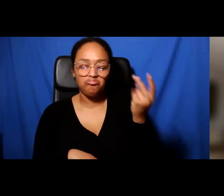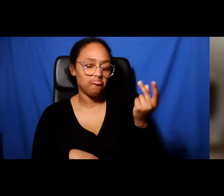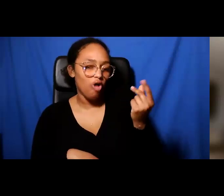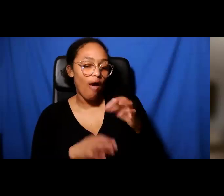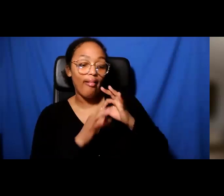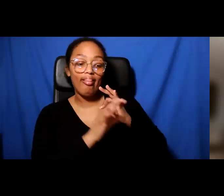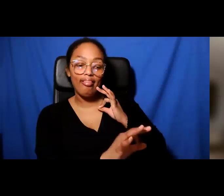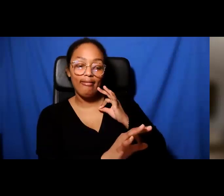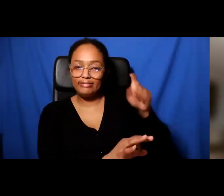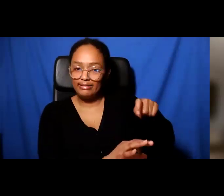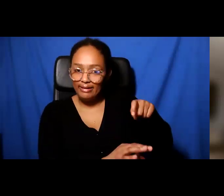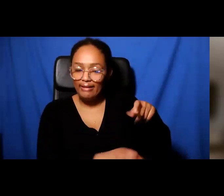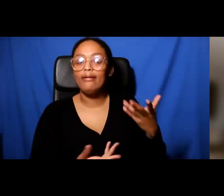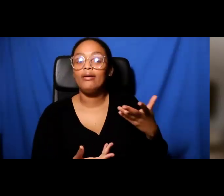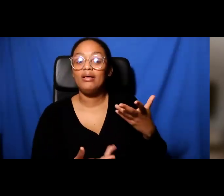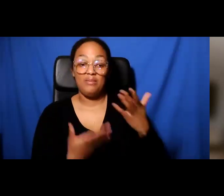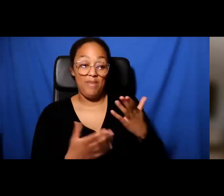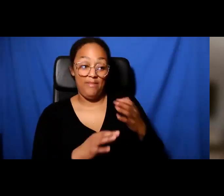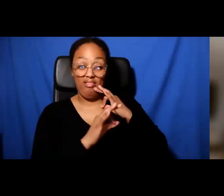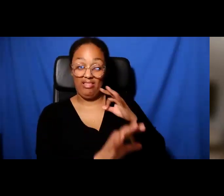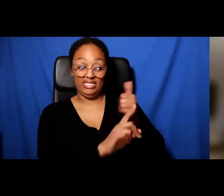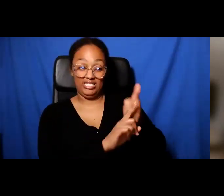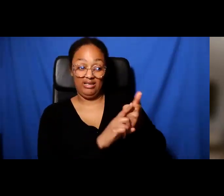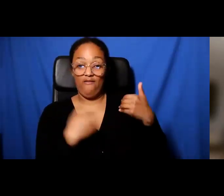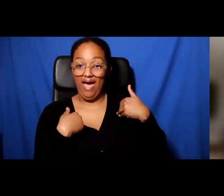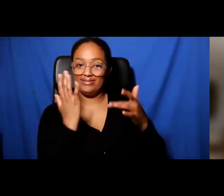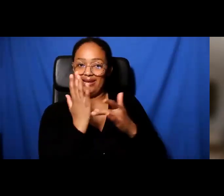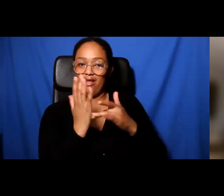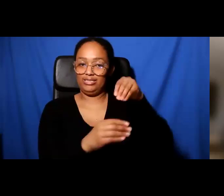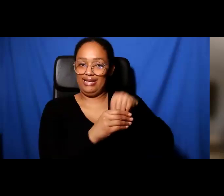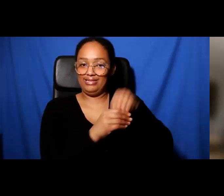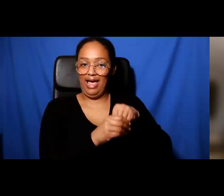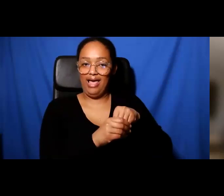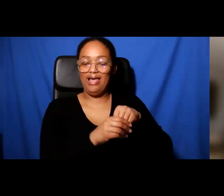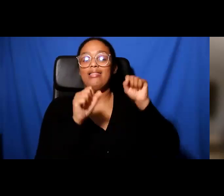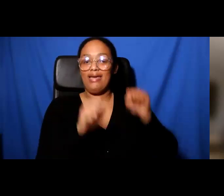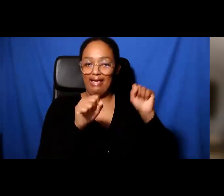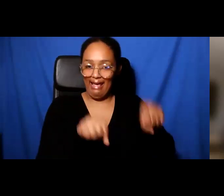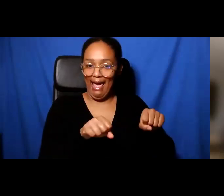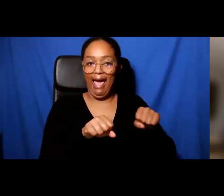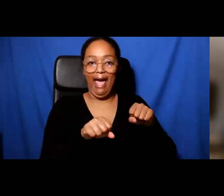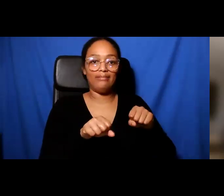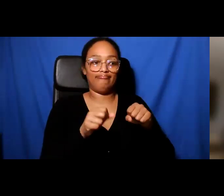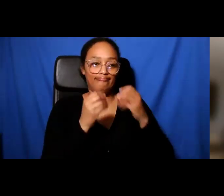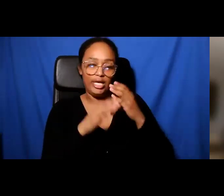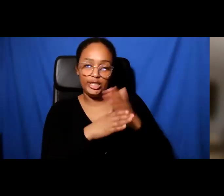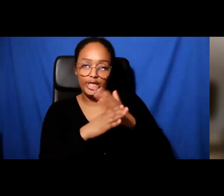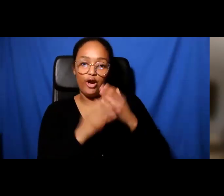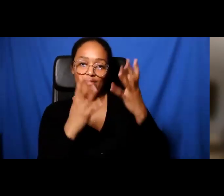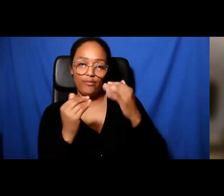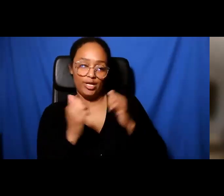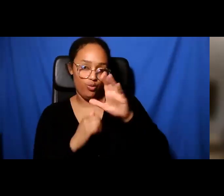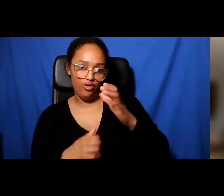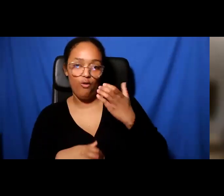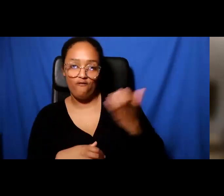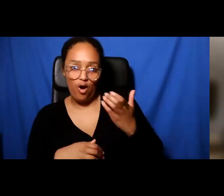sends notifications to your phone. All right. I could just blast this out in an email, put it on LinkedIn, hope somebody sees it